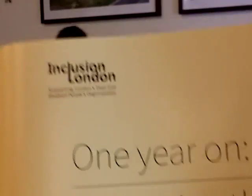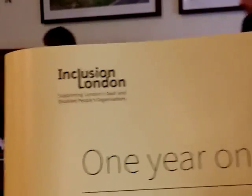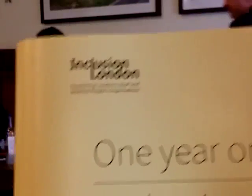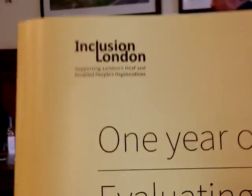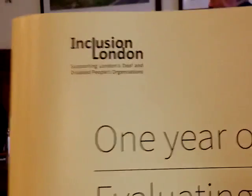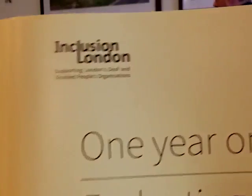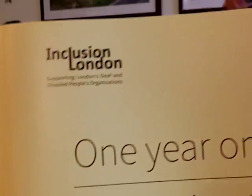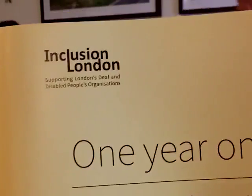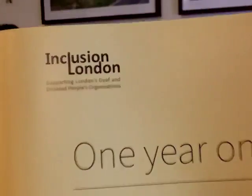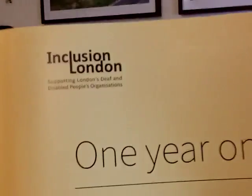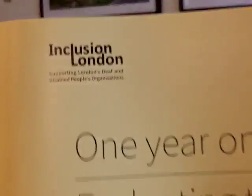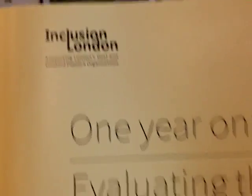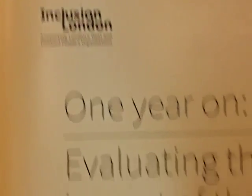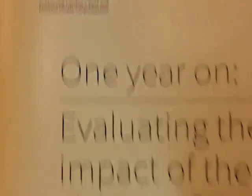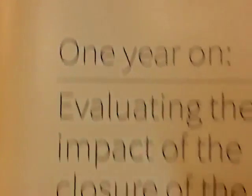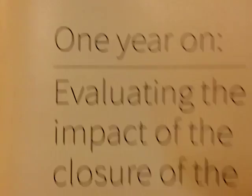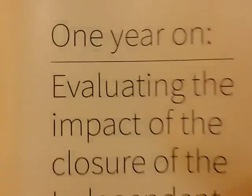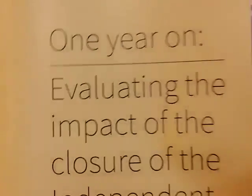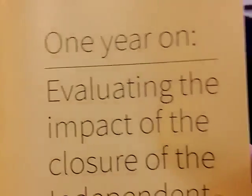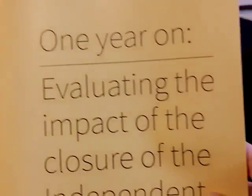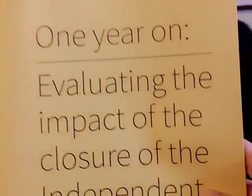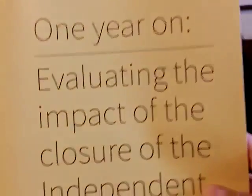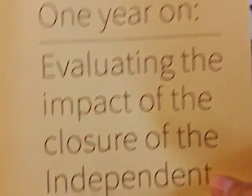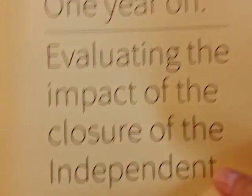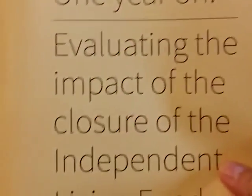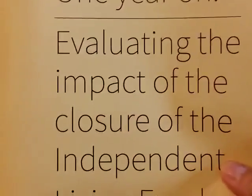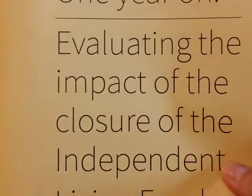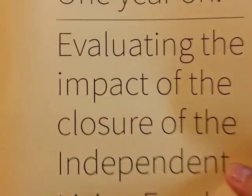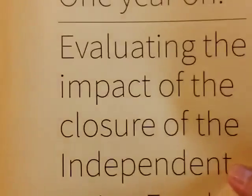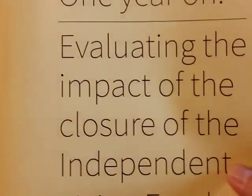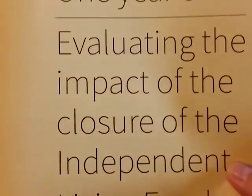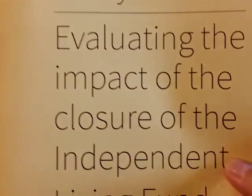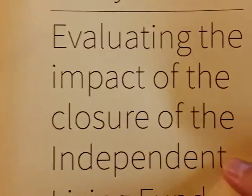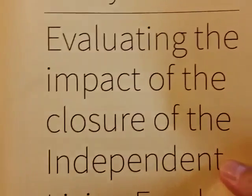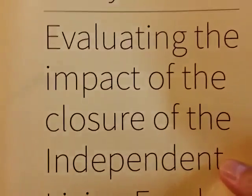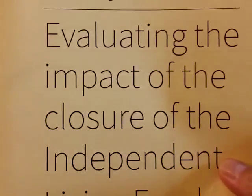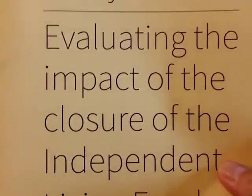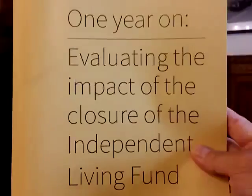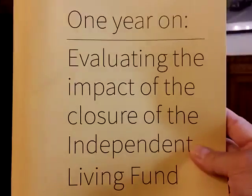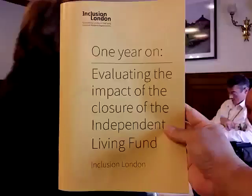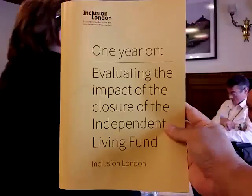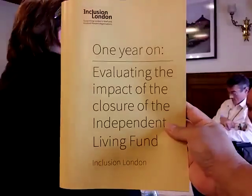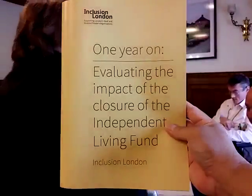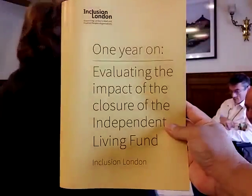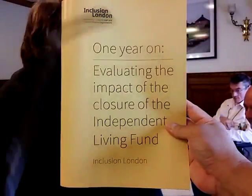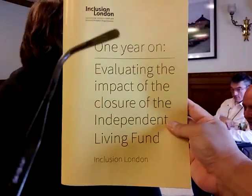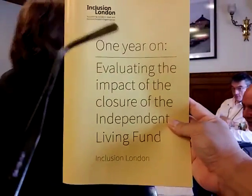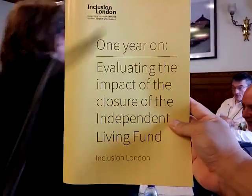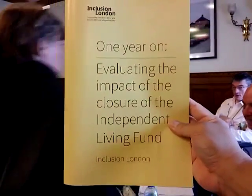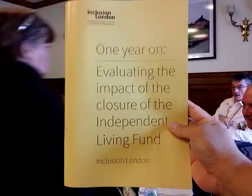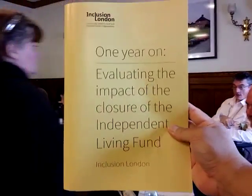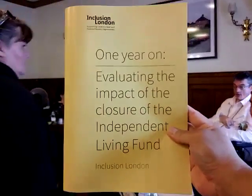London website. And this is called 1 Year On, Impact of the